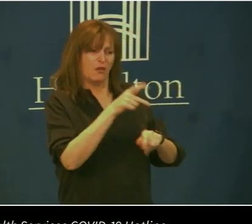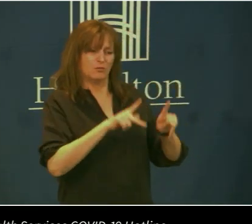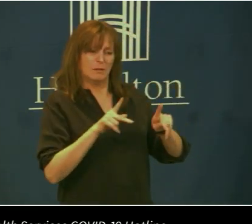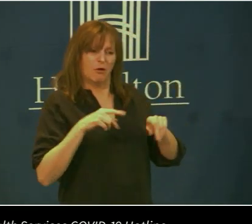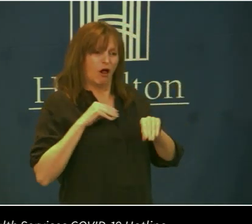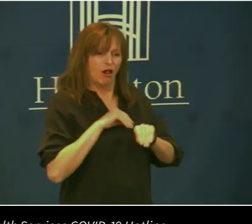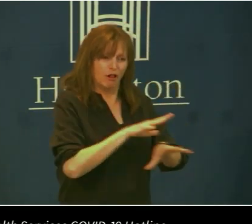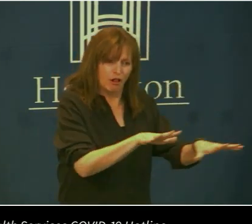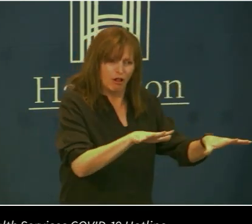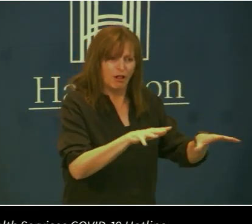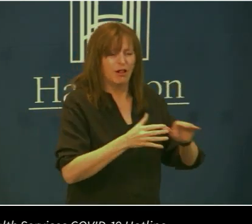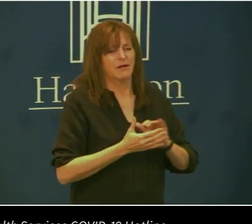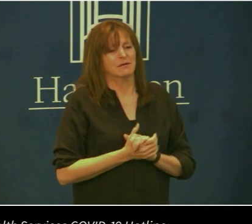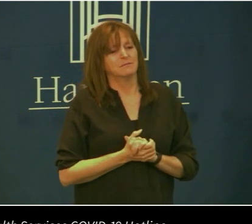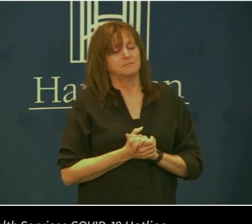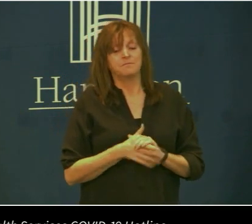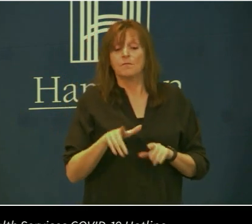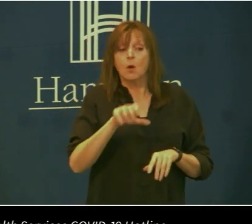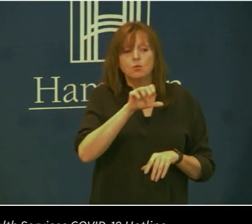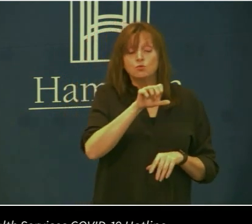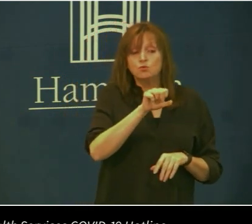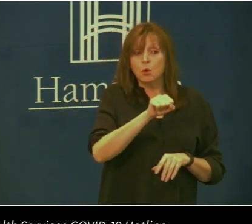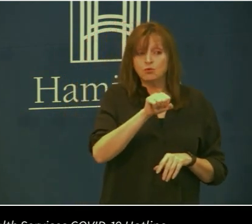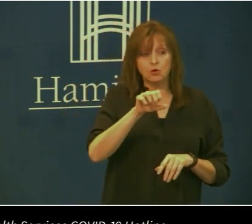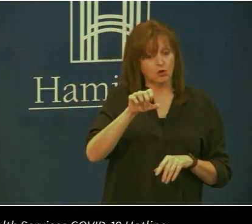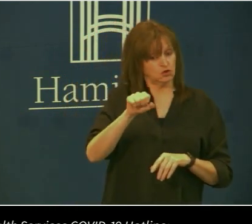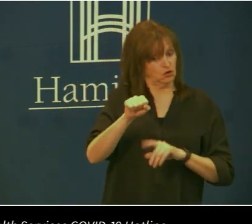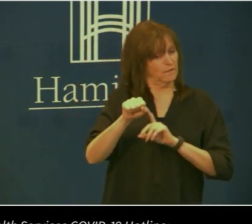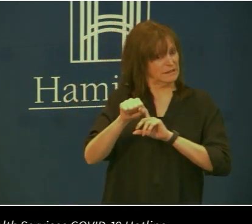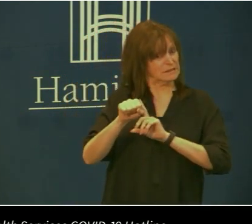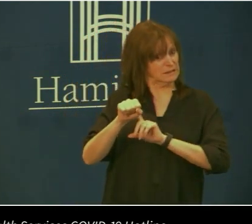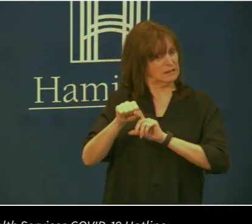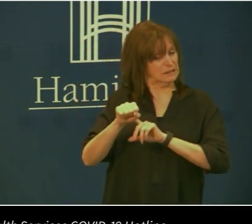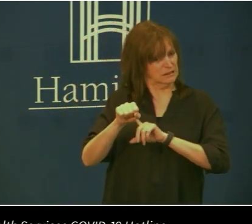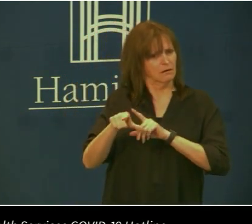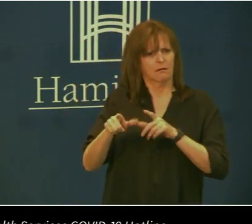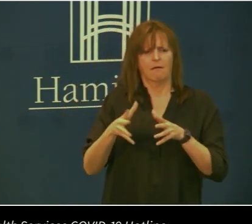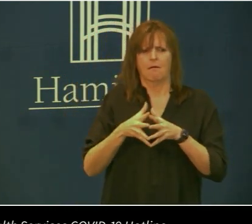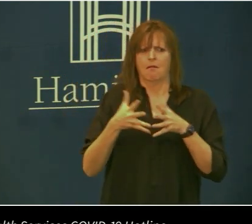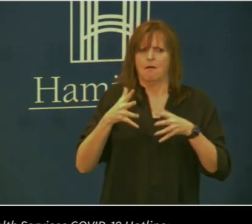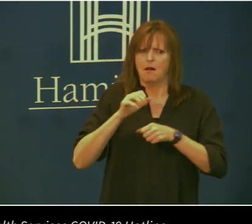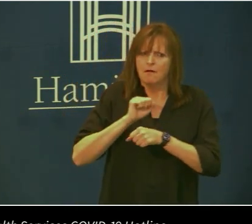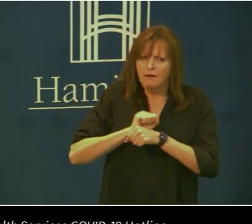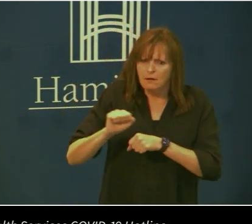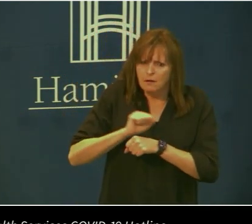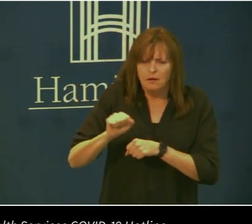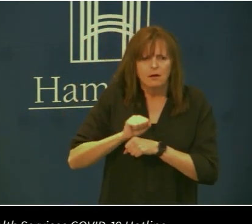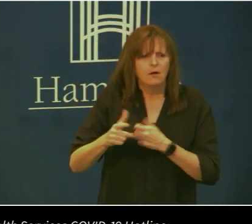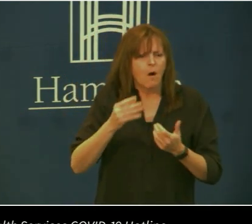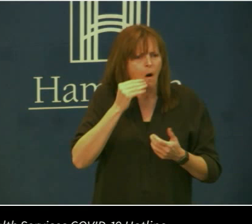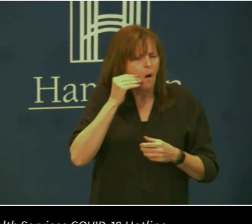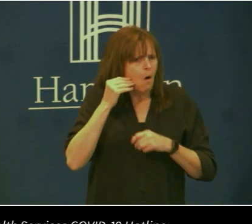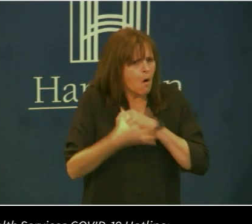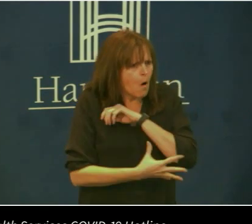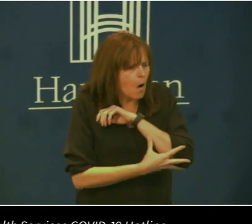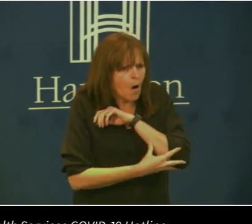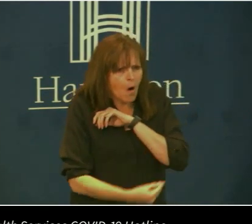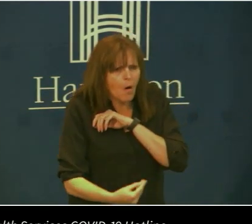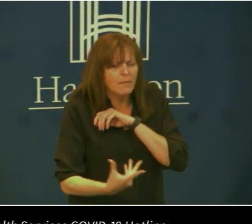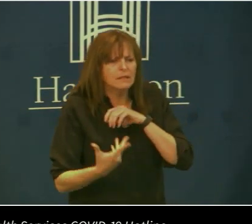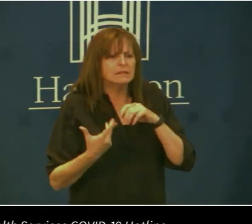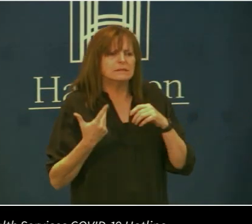homeless shelters, and residents are being housed in various different locations, including Bonetto. If